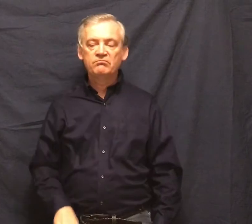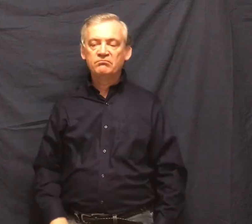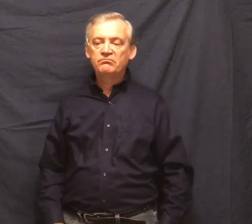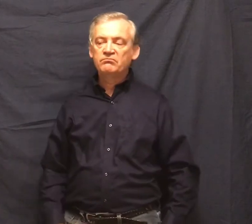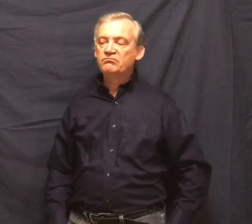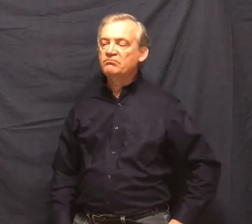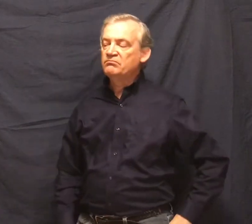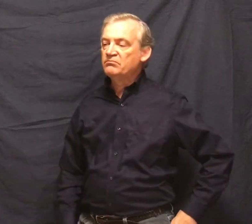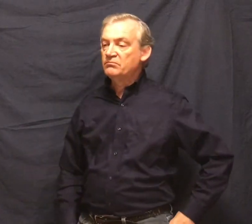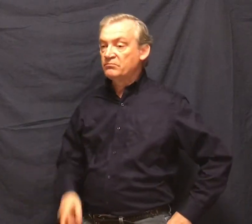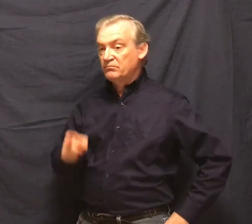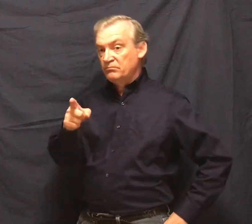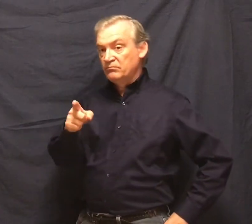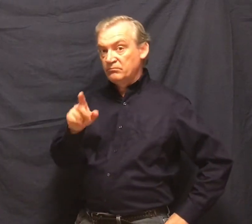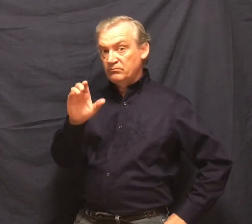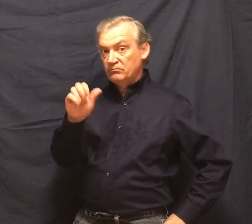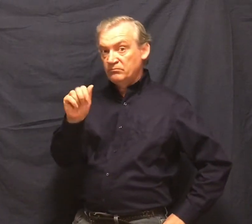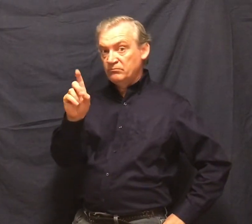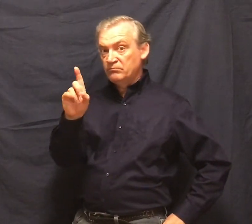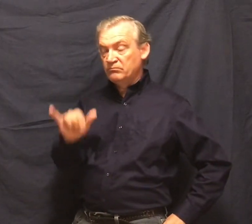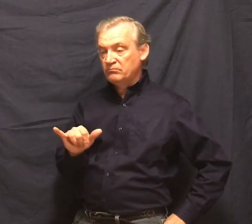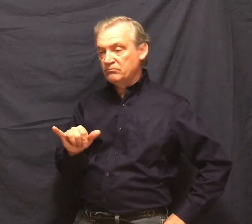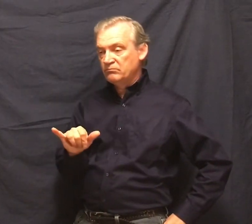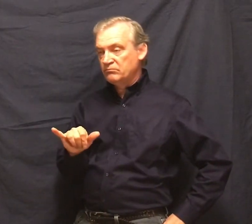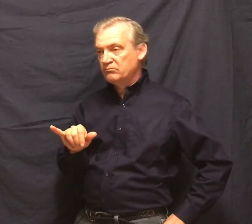Old Candy was watching her, fascinated.